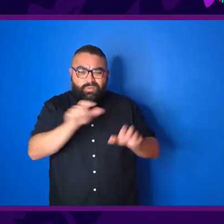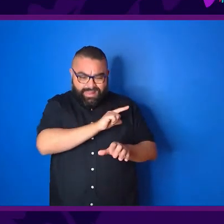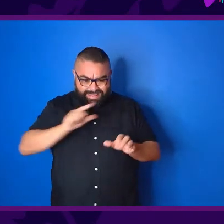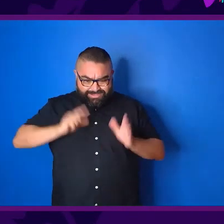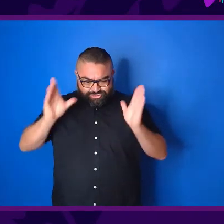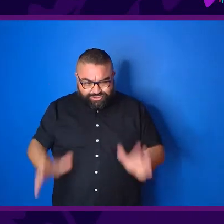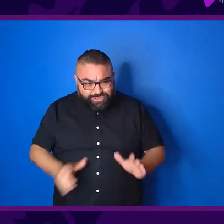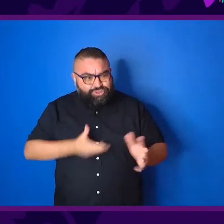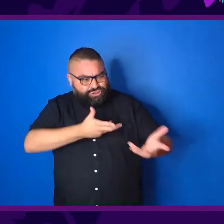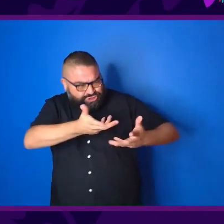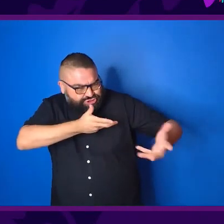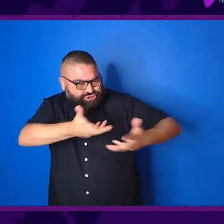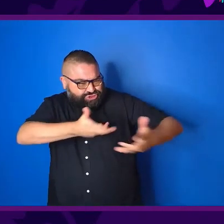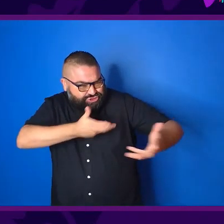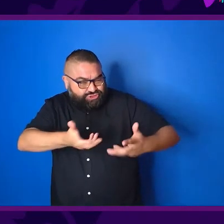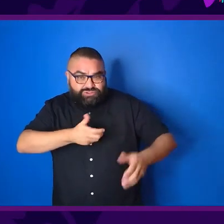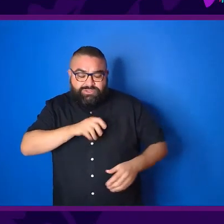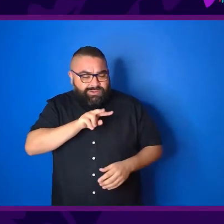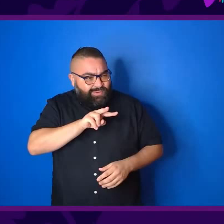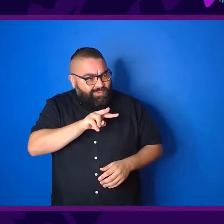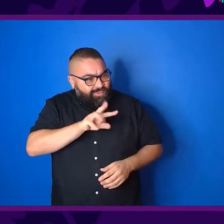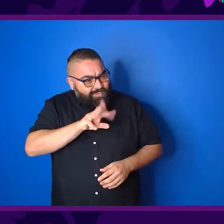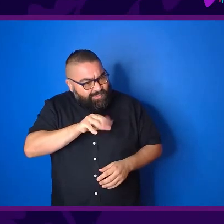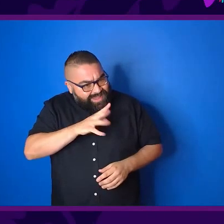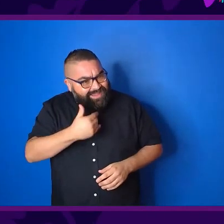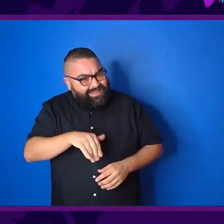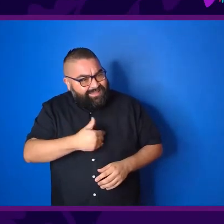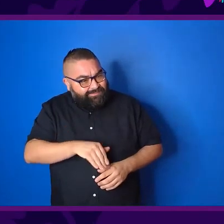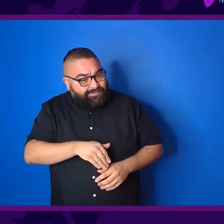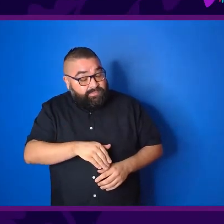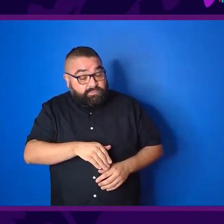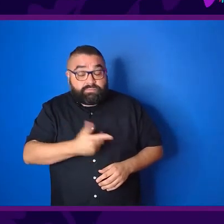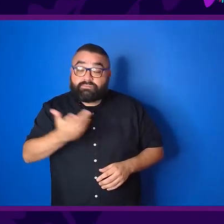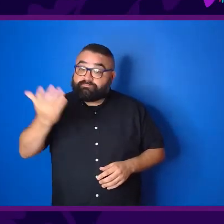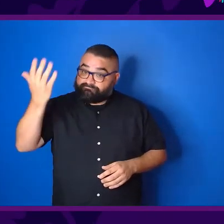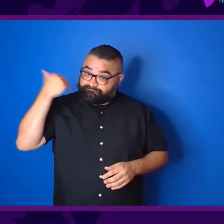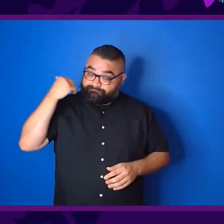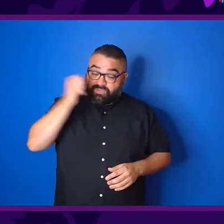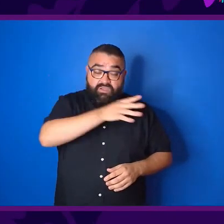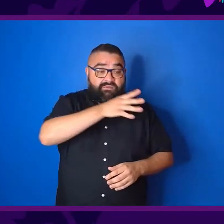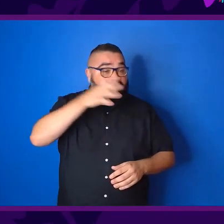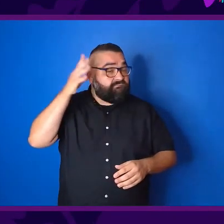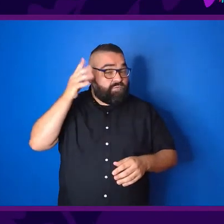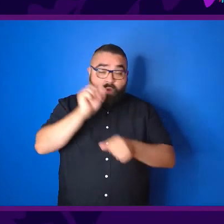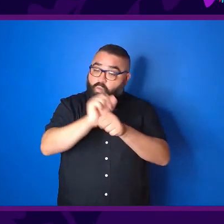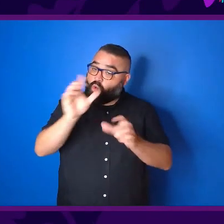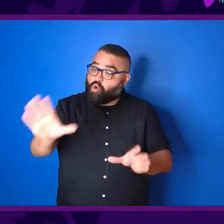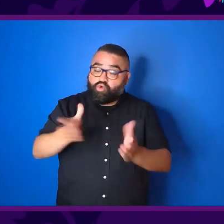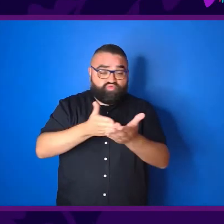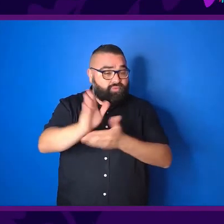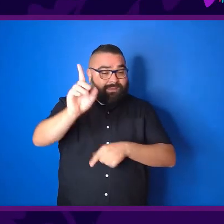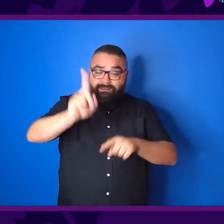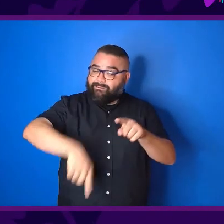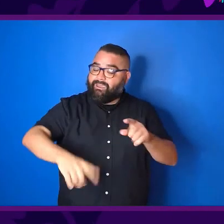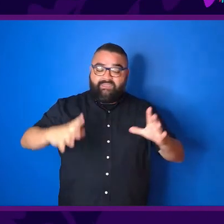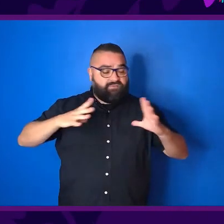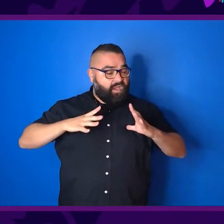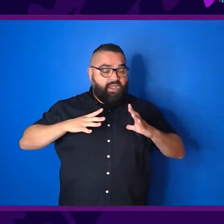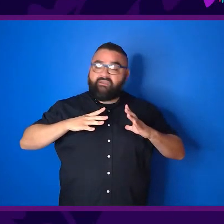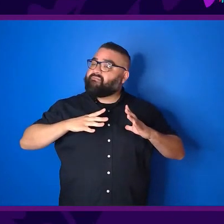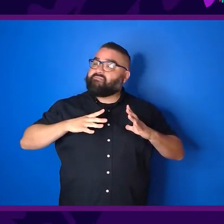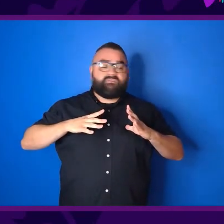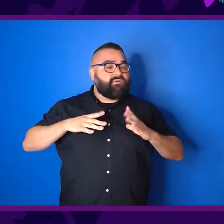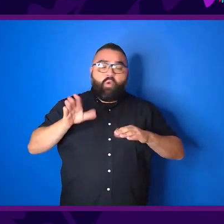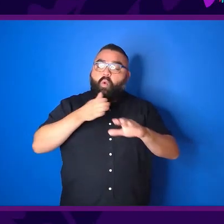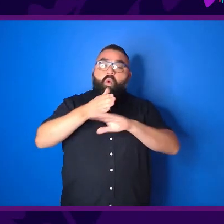that time, farm workers had no right to a day off per week, no right to overtime pay, no right to form